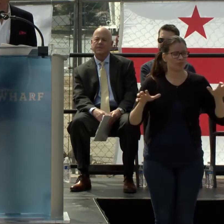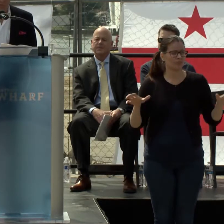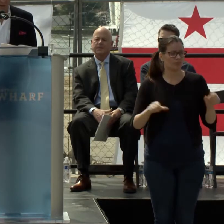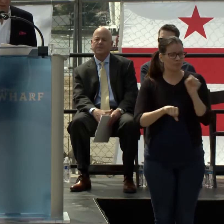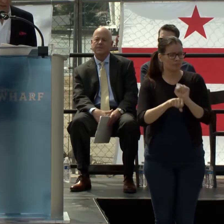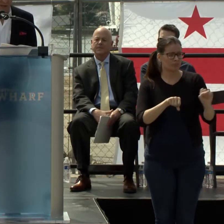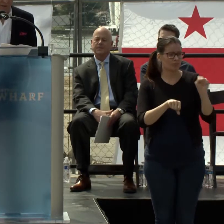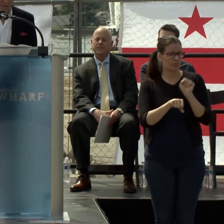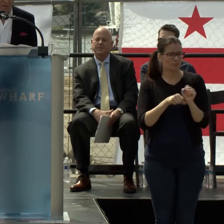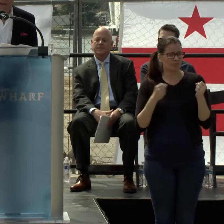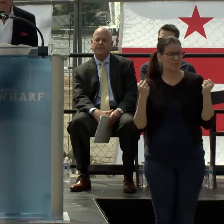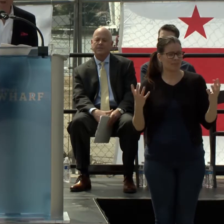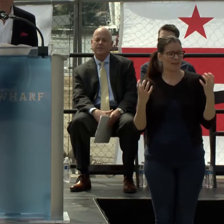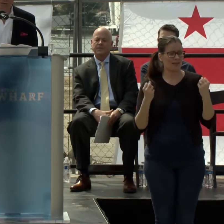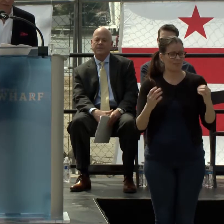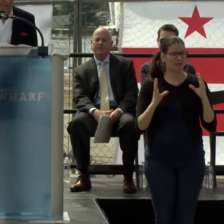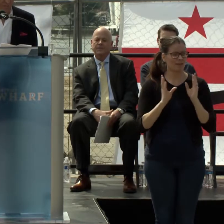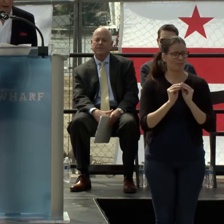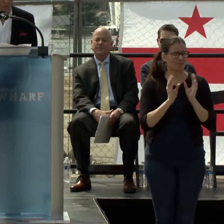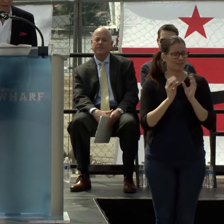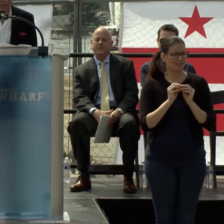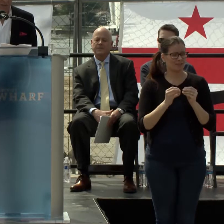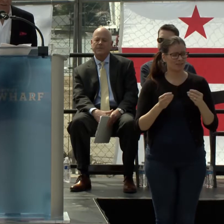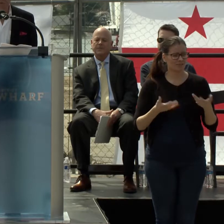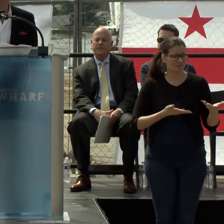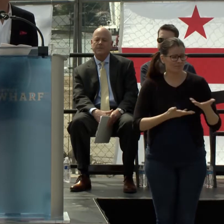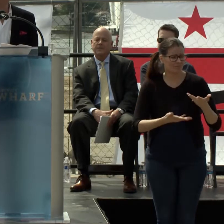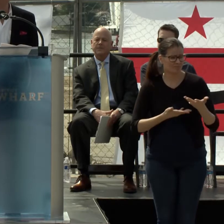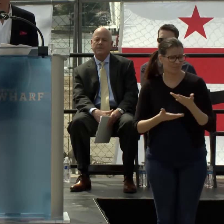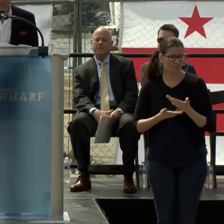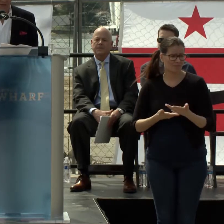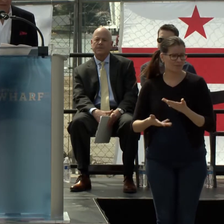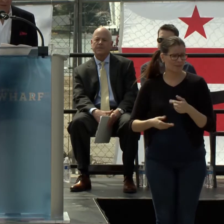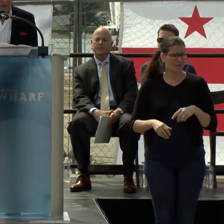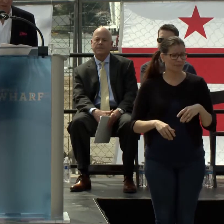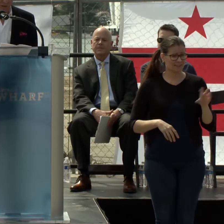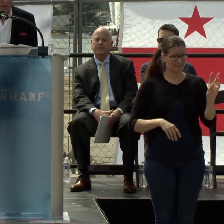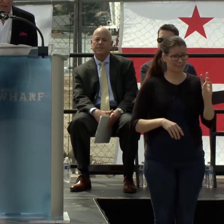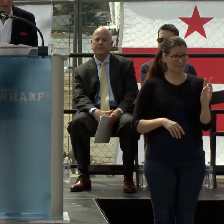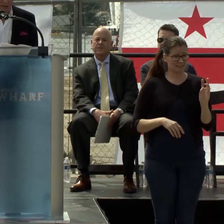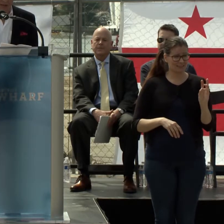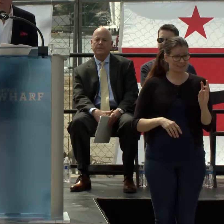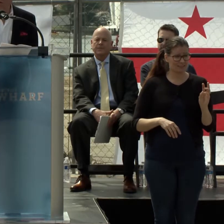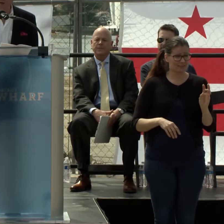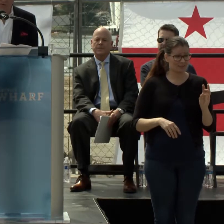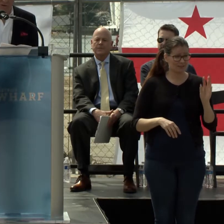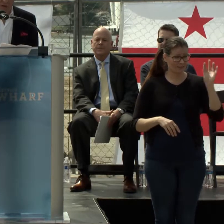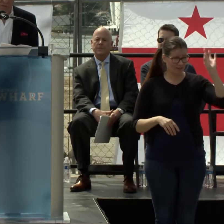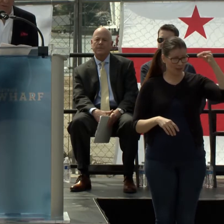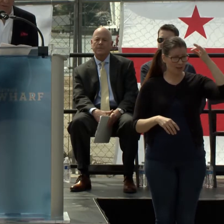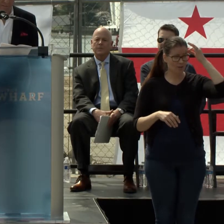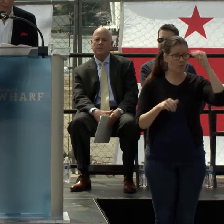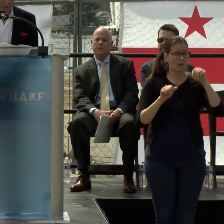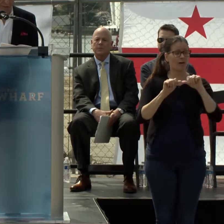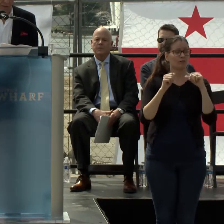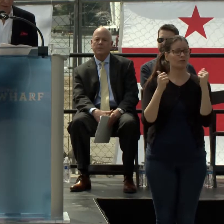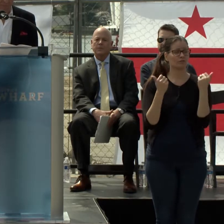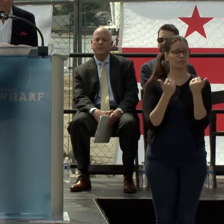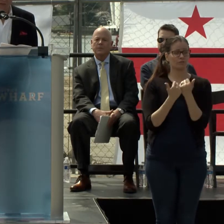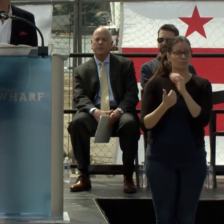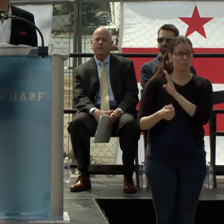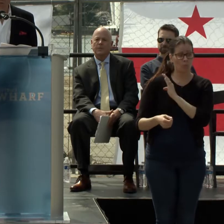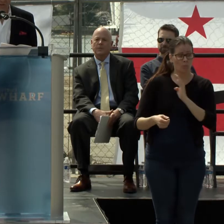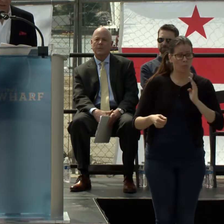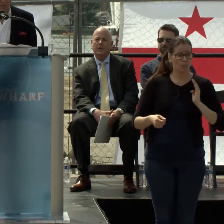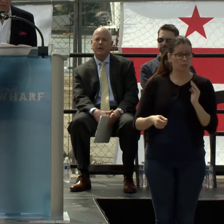numerous hearings before the city council, half a dozen federal agencies, boards, and commissions, and 2 acts of Congress. To